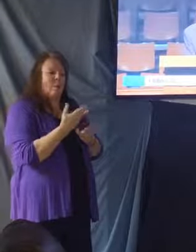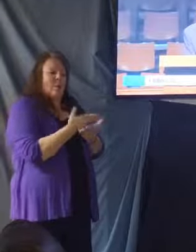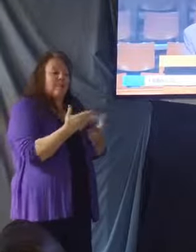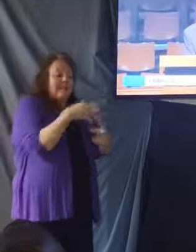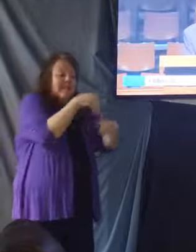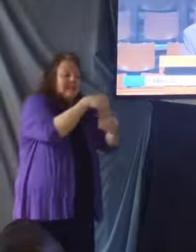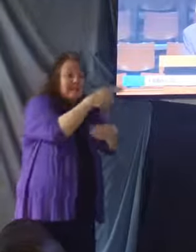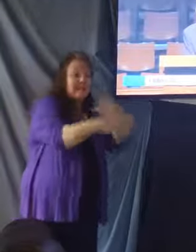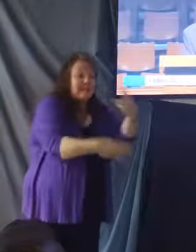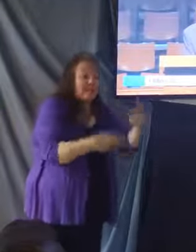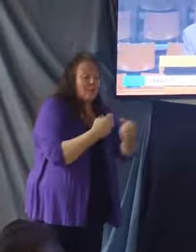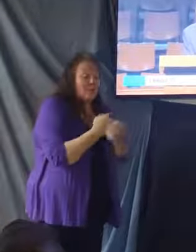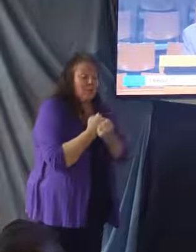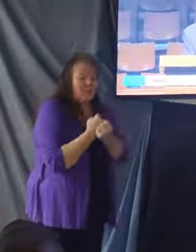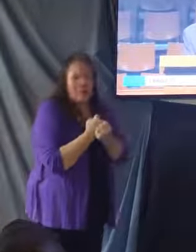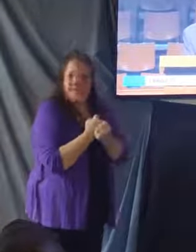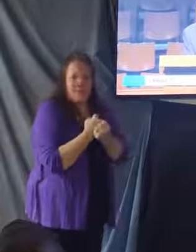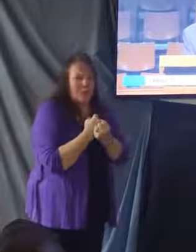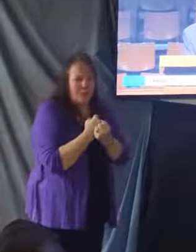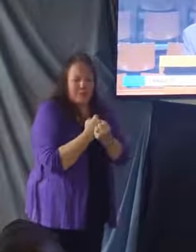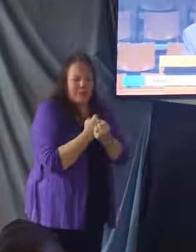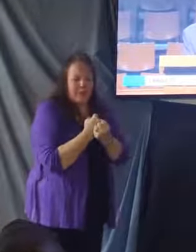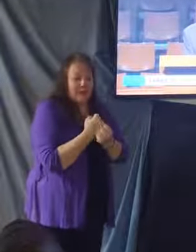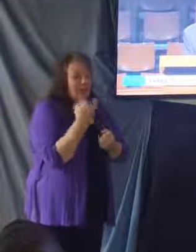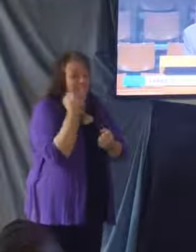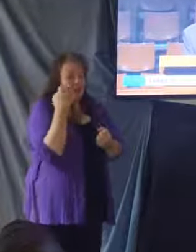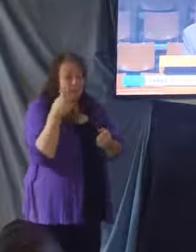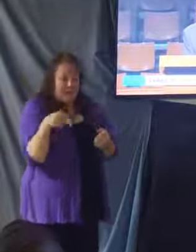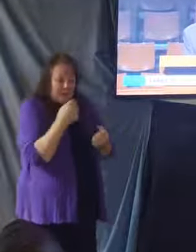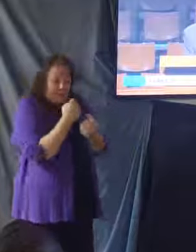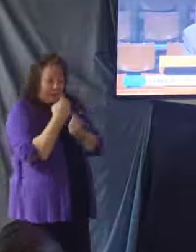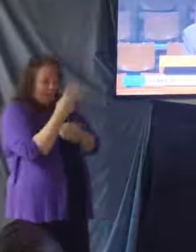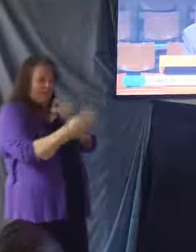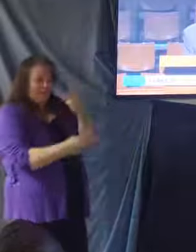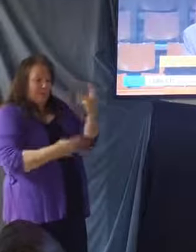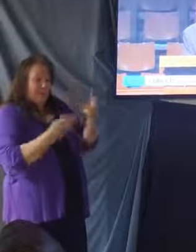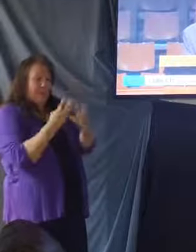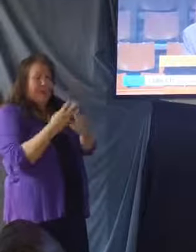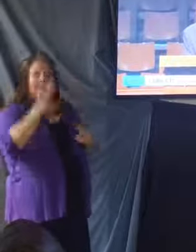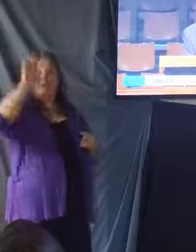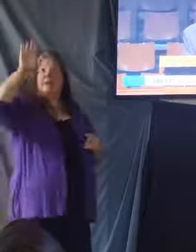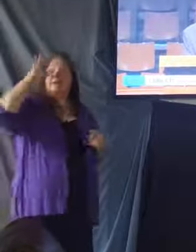things in the world. If any man loves the world, the love of the